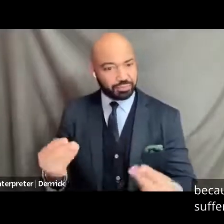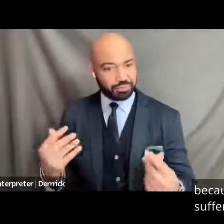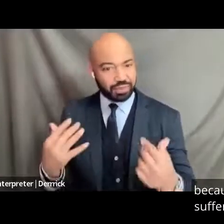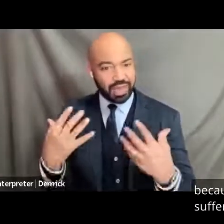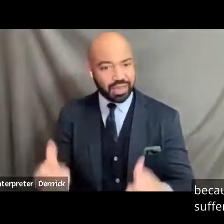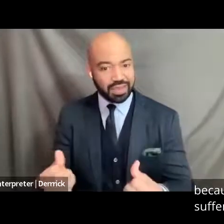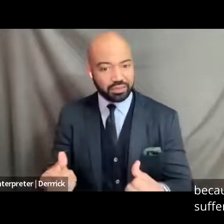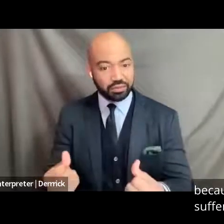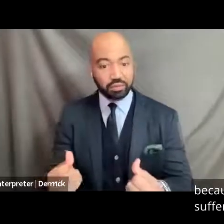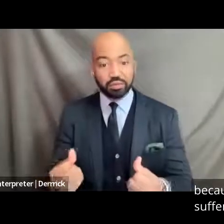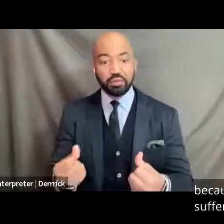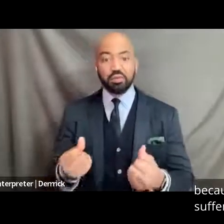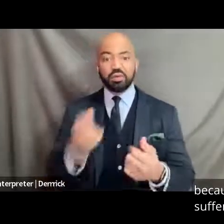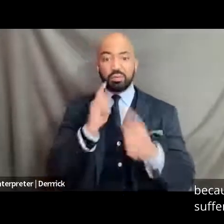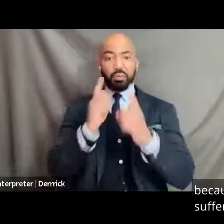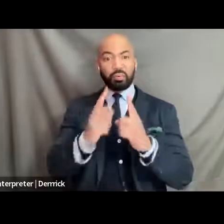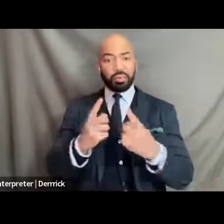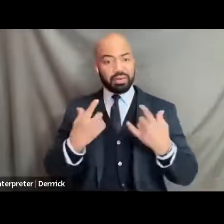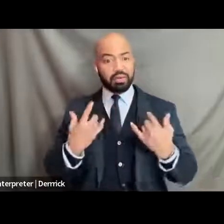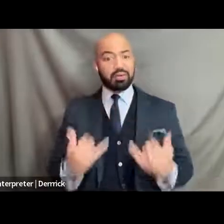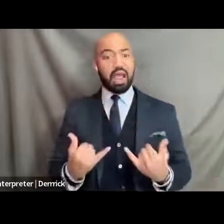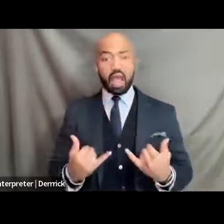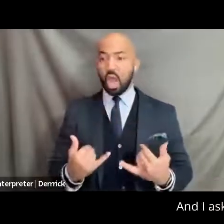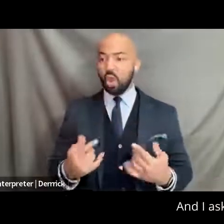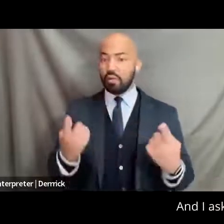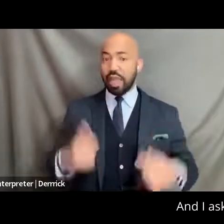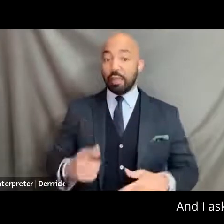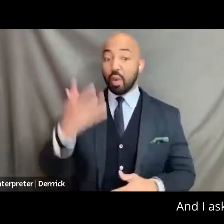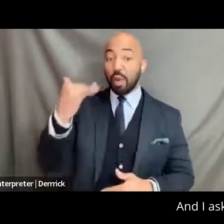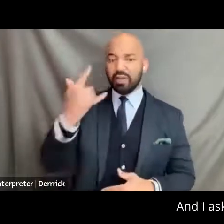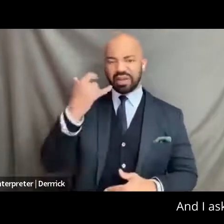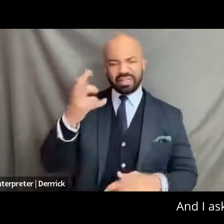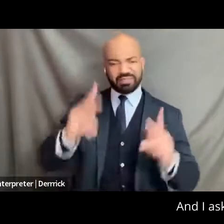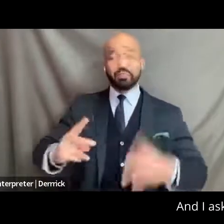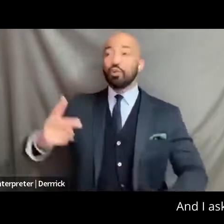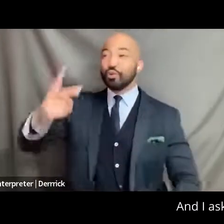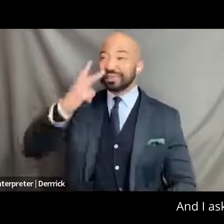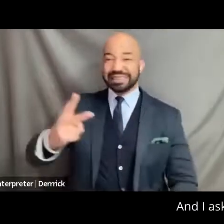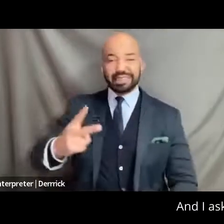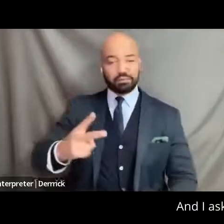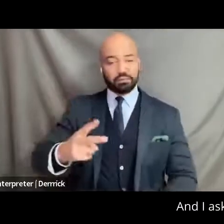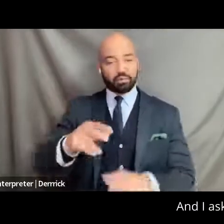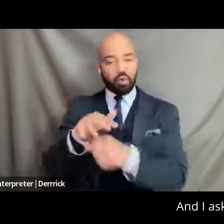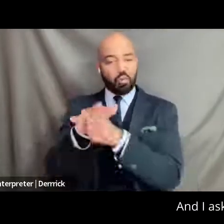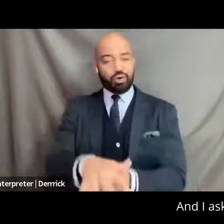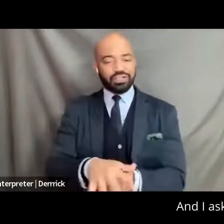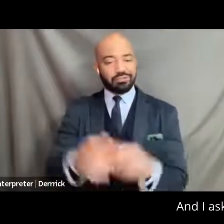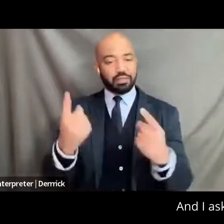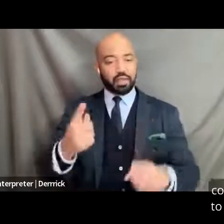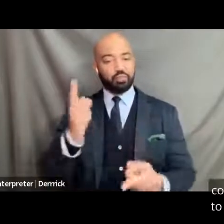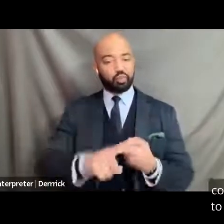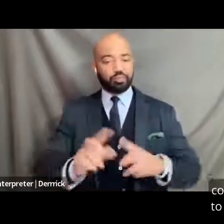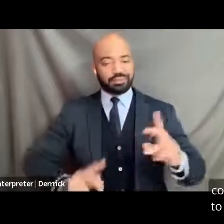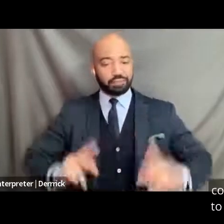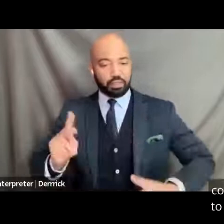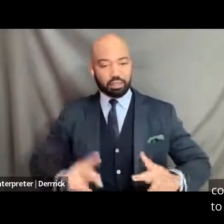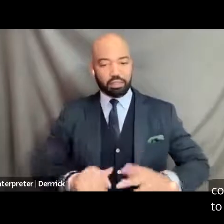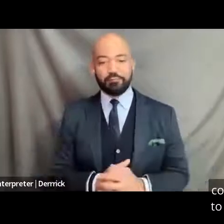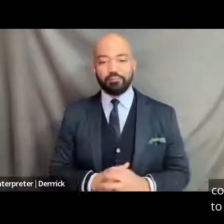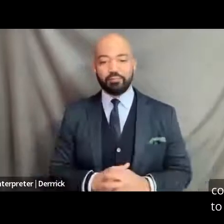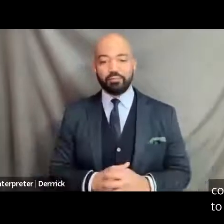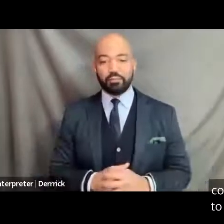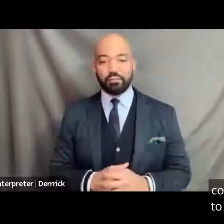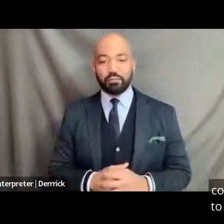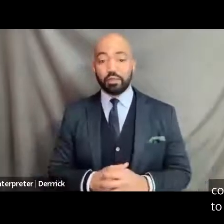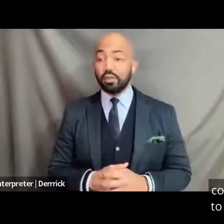oppression and suffering is truly being seen and i asked today confirm someone confirm judge